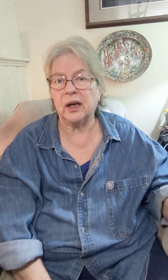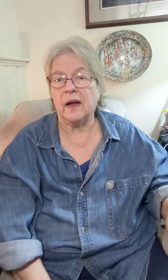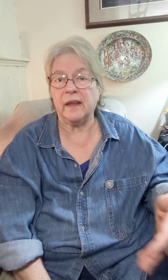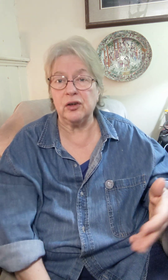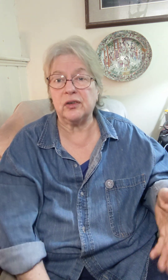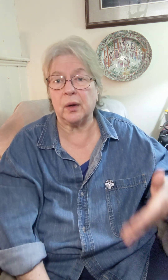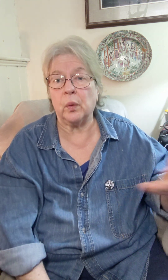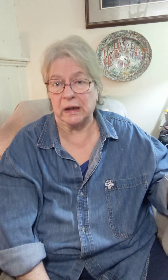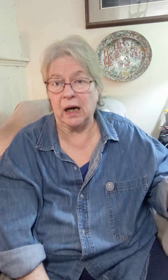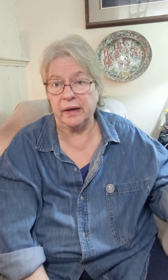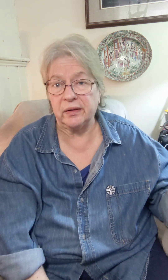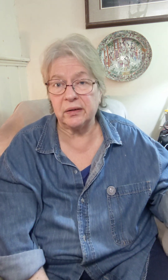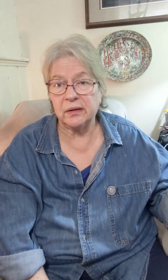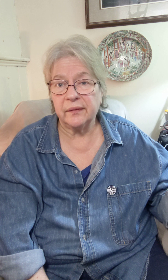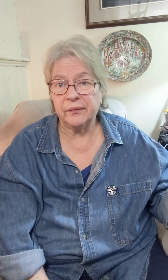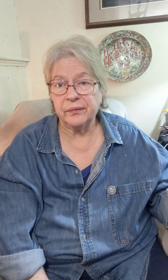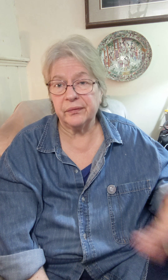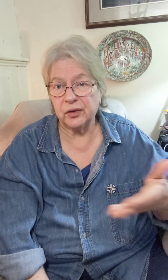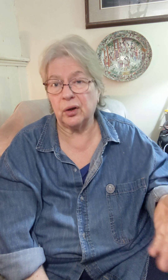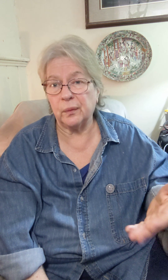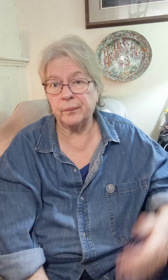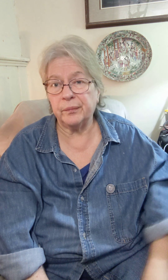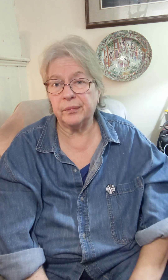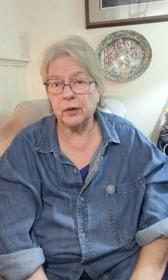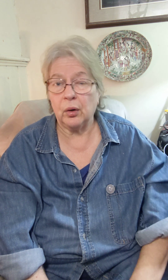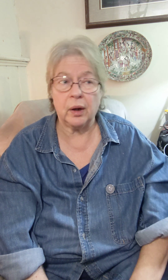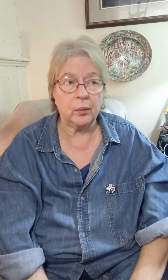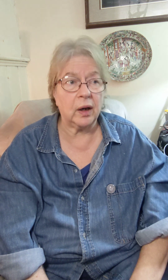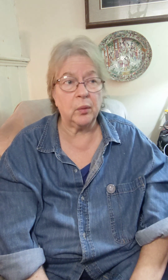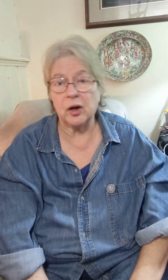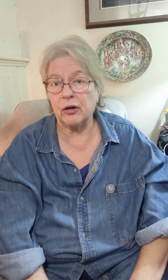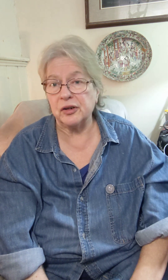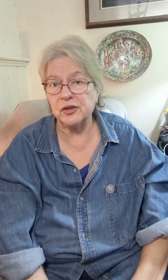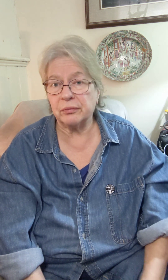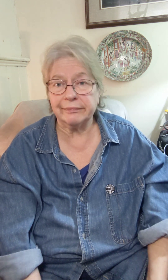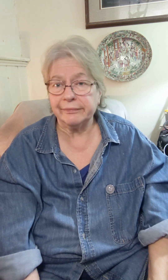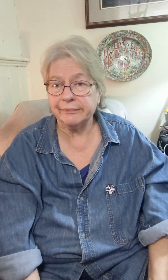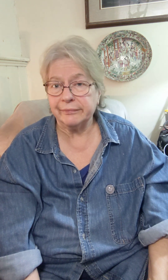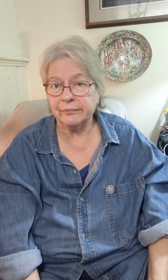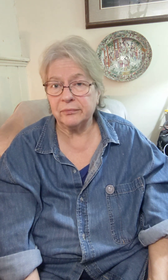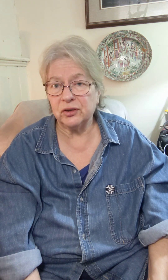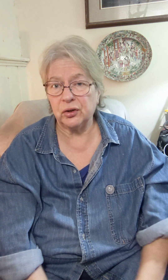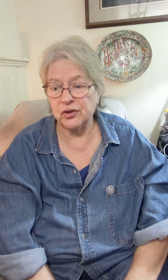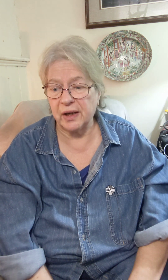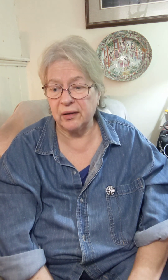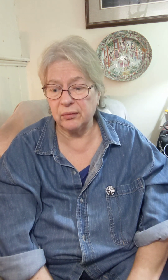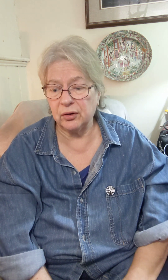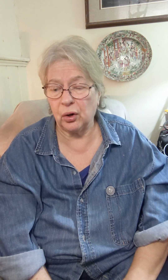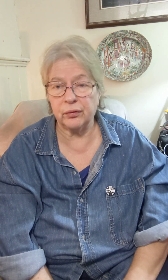and then you'd say what kind. So, I want orange. So you're saying Coke for